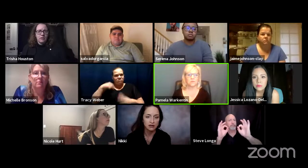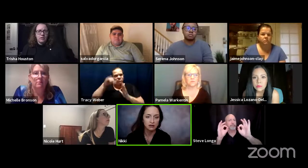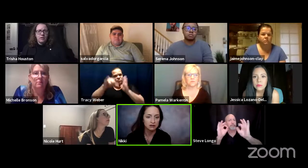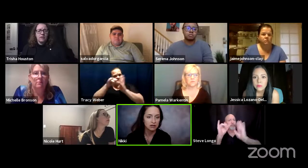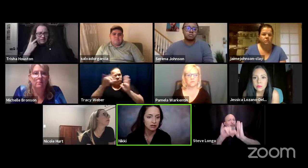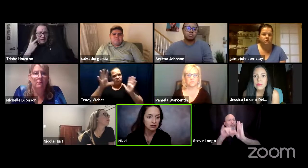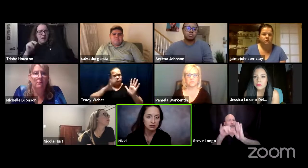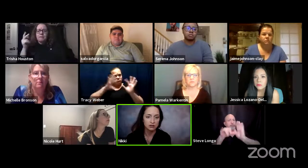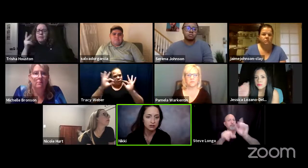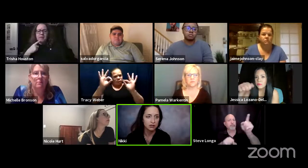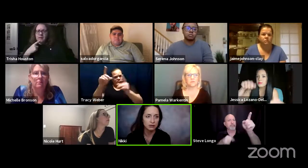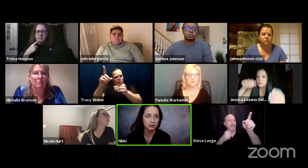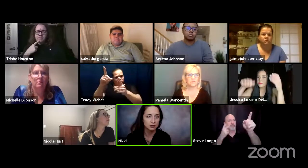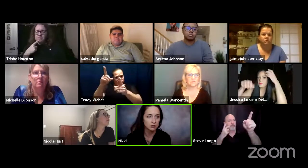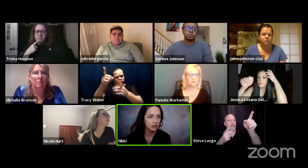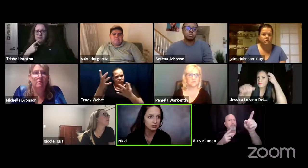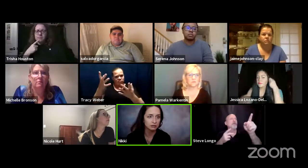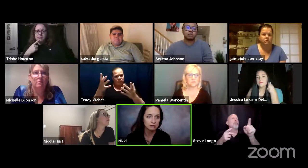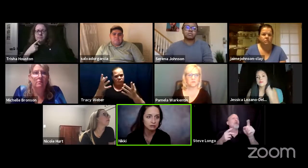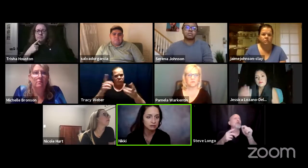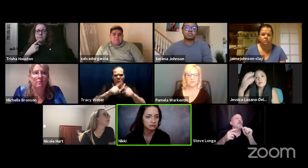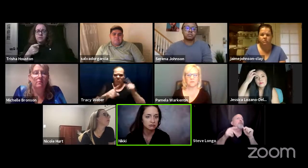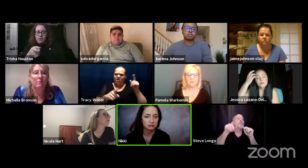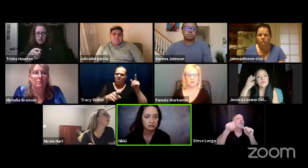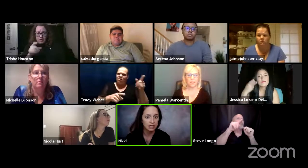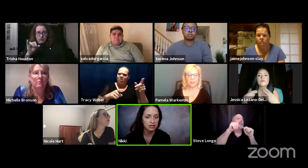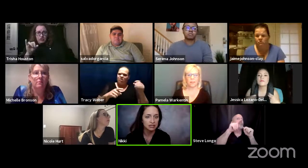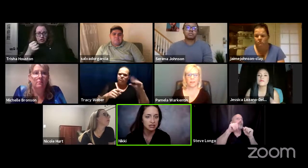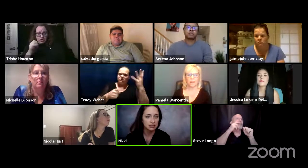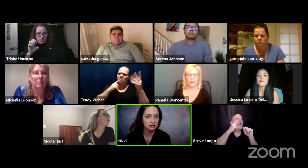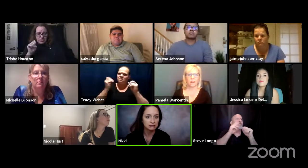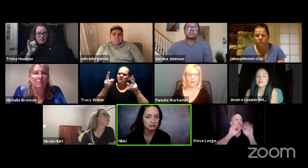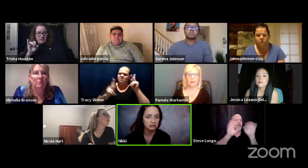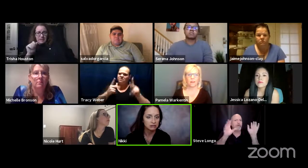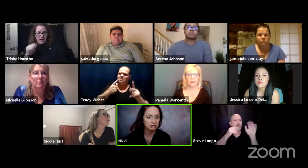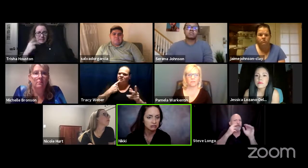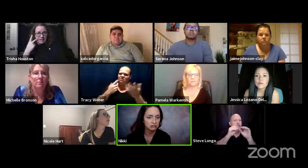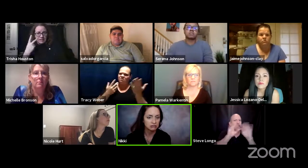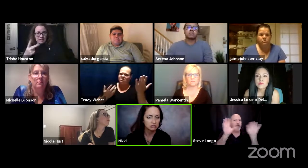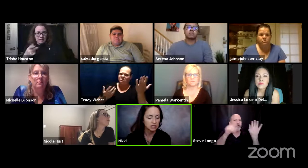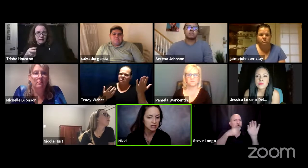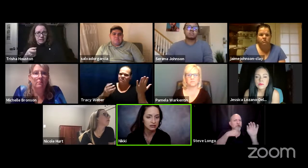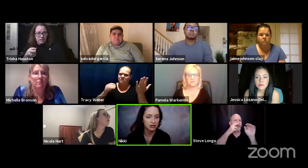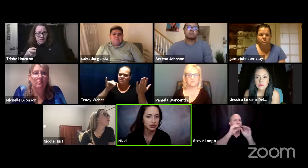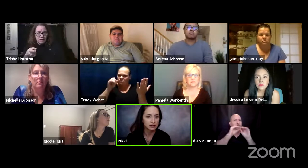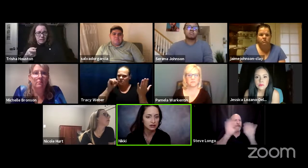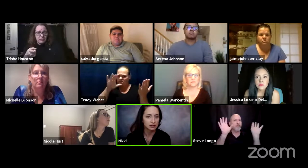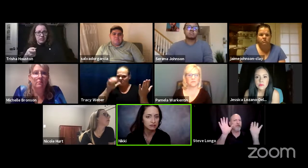Longo saying YouTube's up. It's working. I can see it. I see it very clearly.